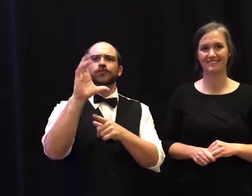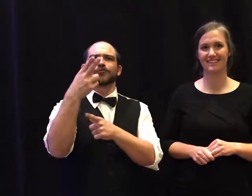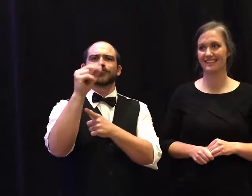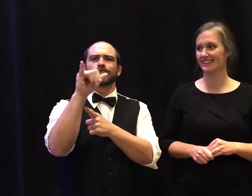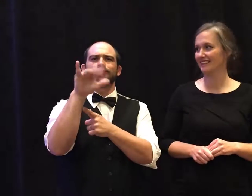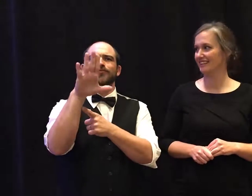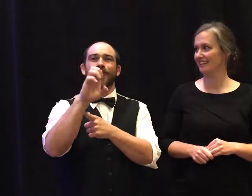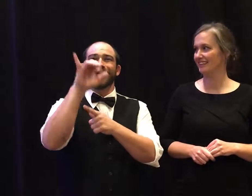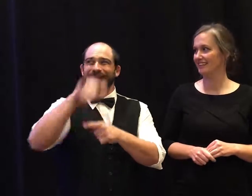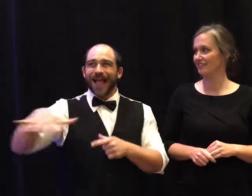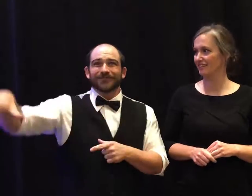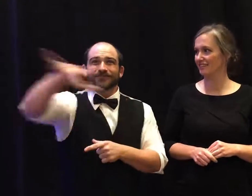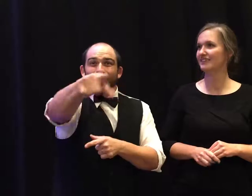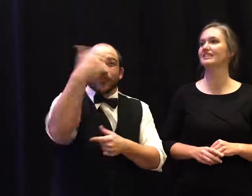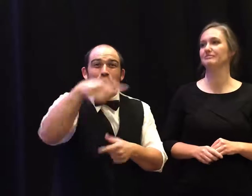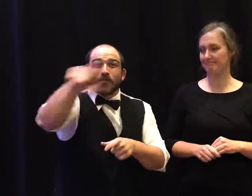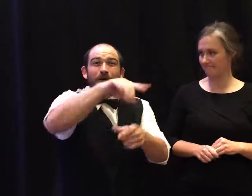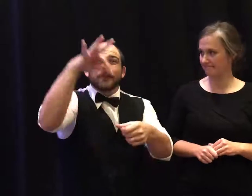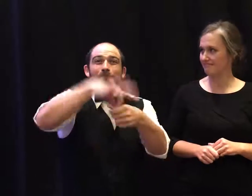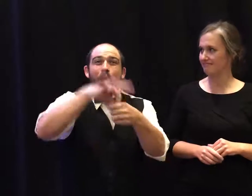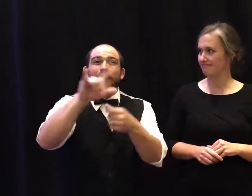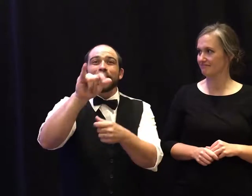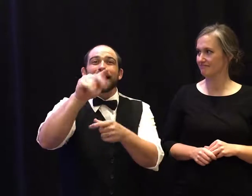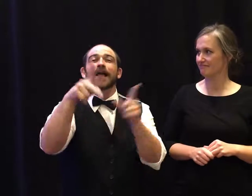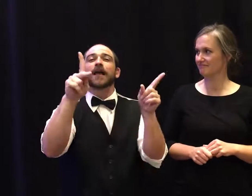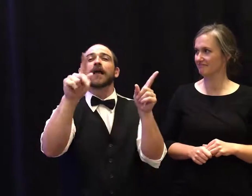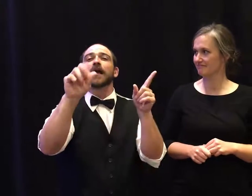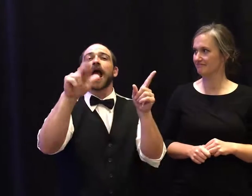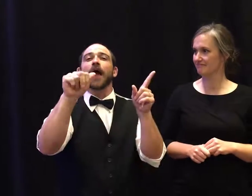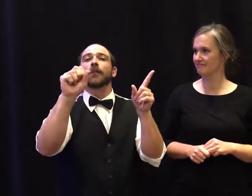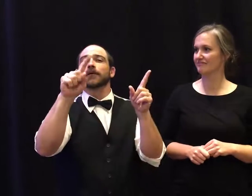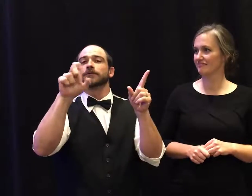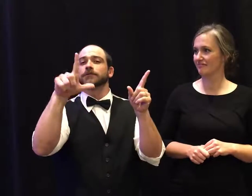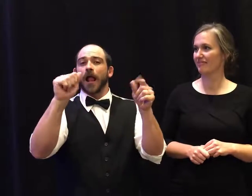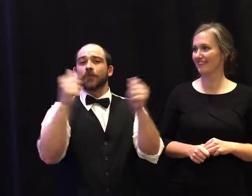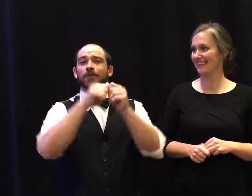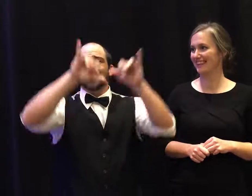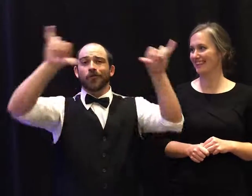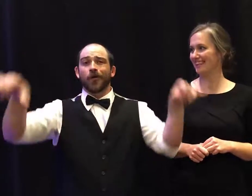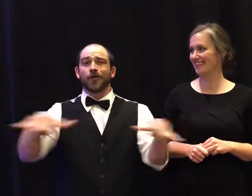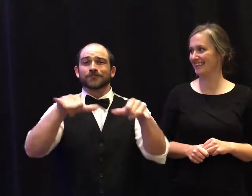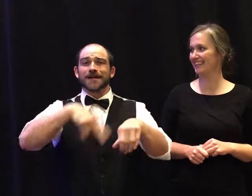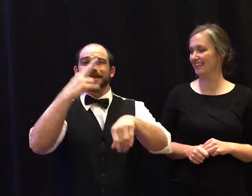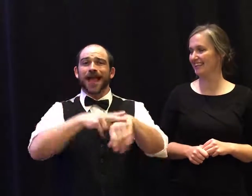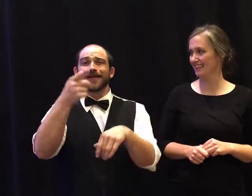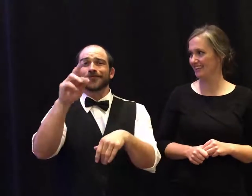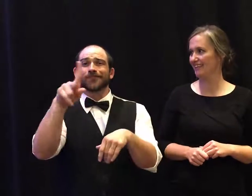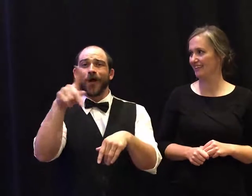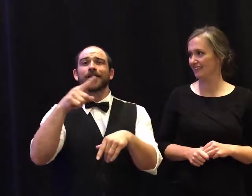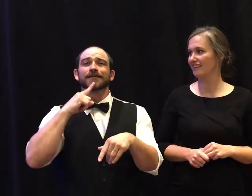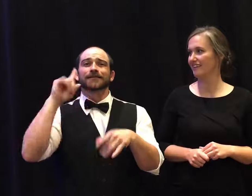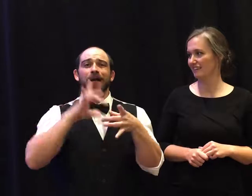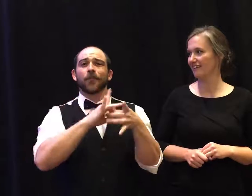the Public Choice Award, and you remember as you voted, Kara with Yosemite National Park,